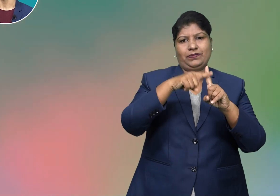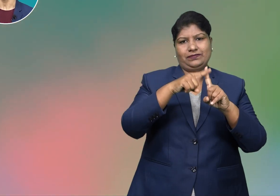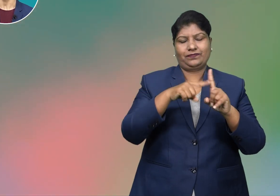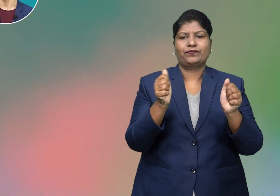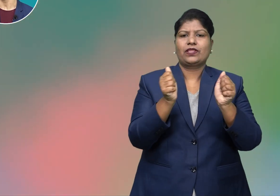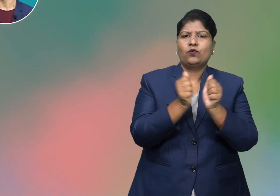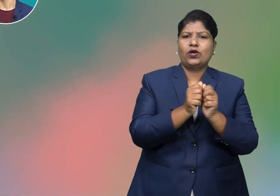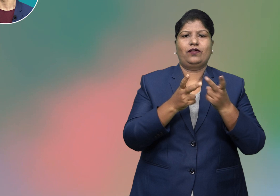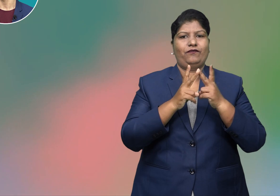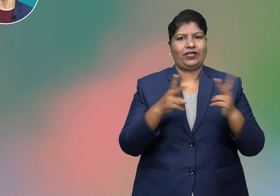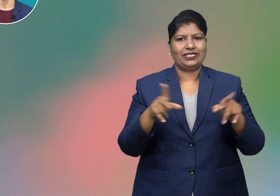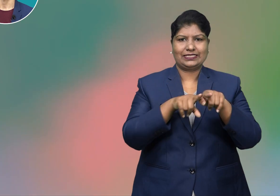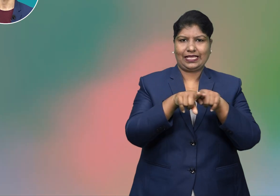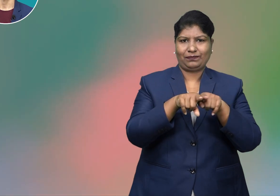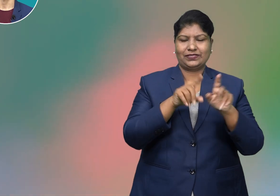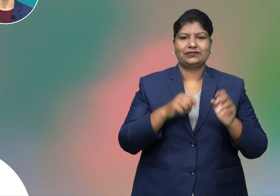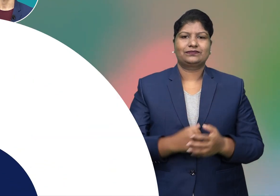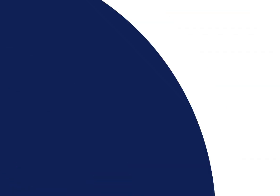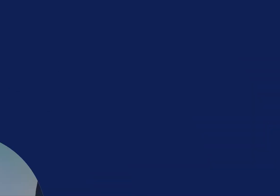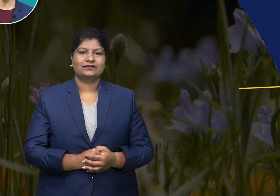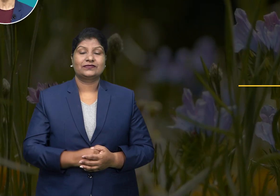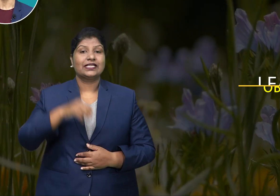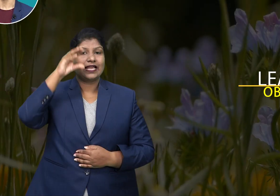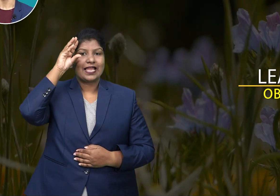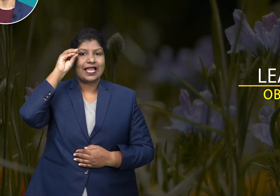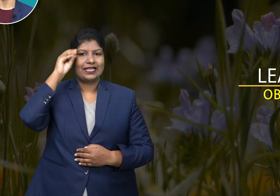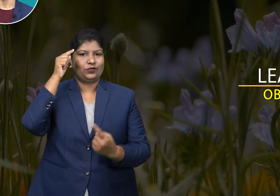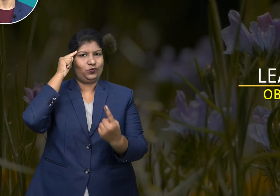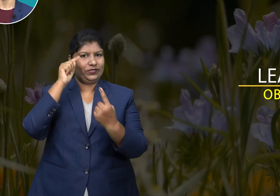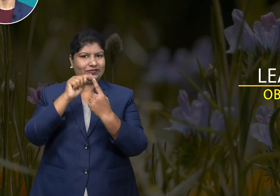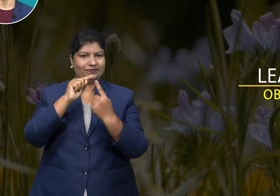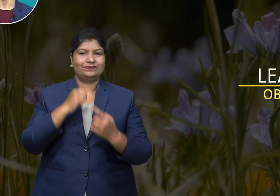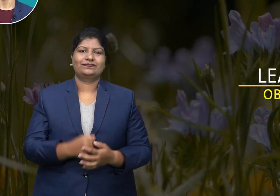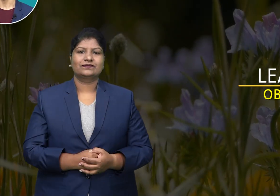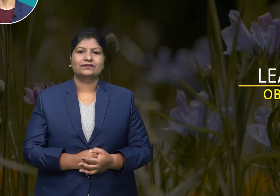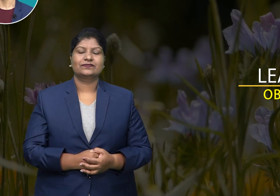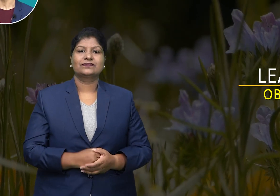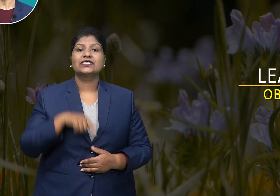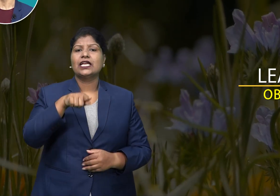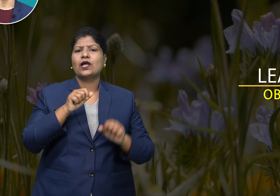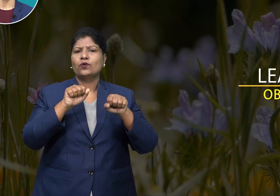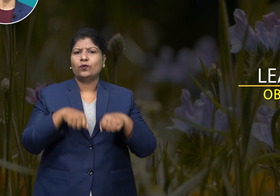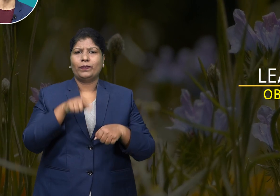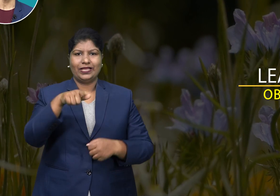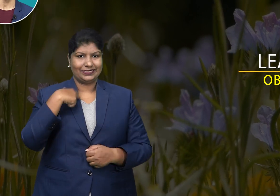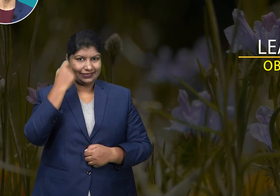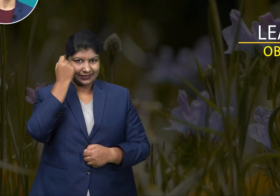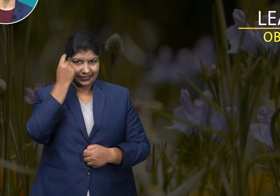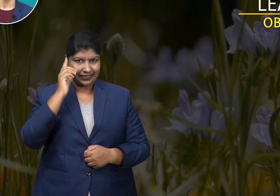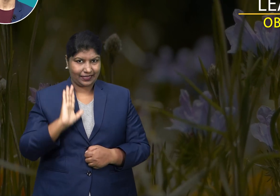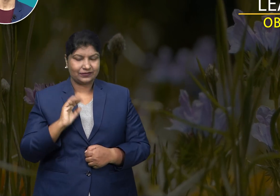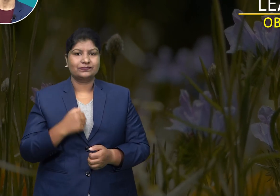with various examples. Learning objectives. You will be able to